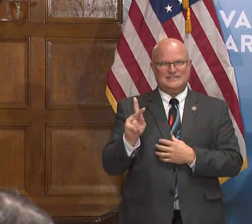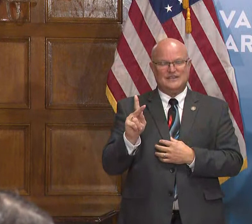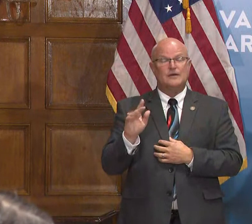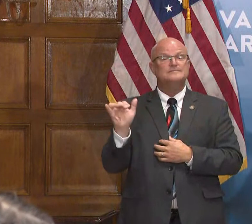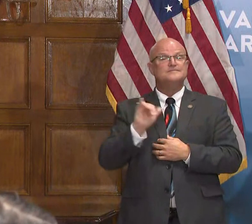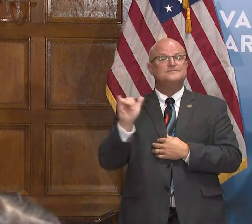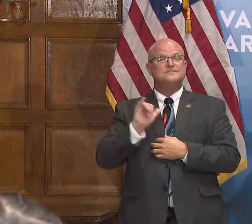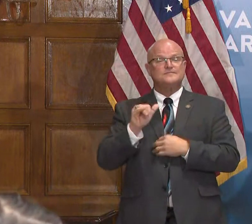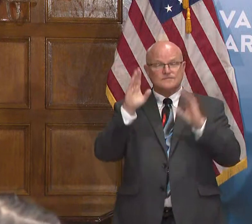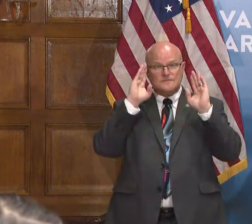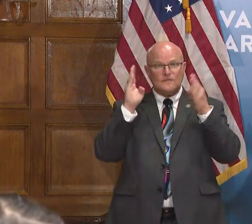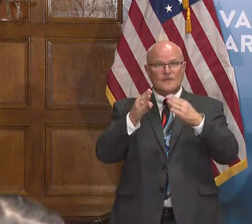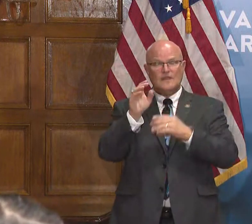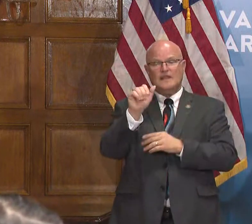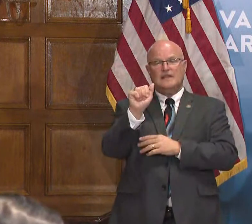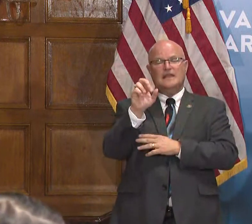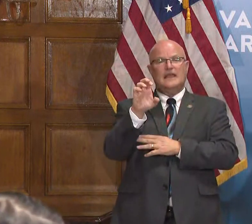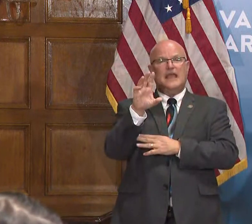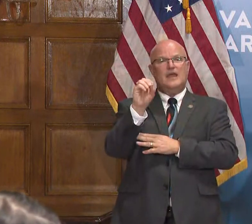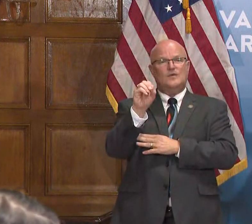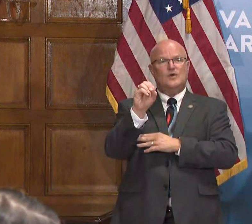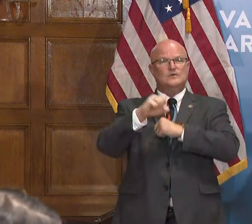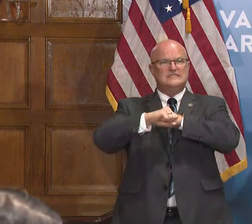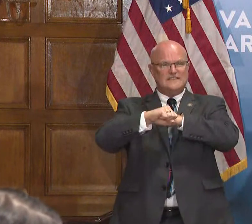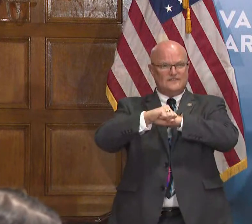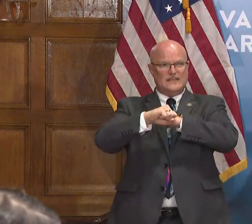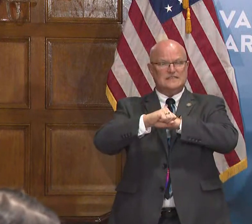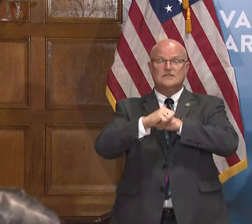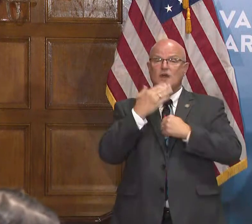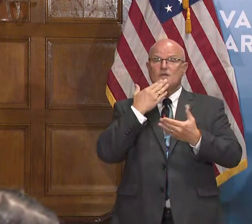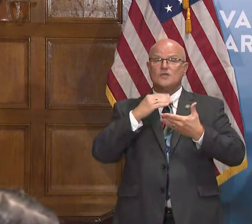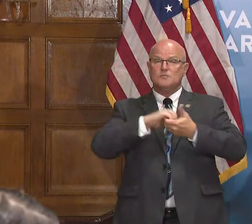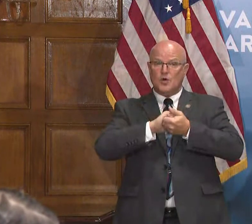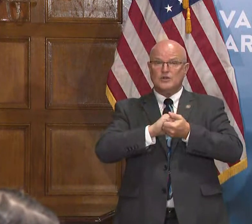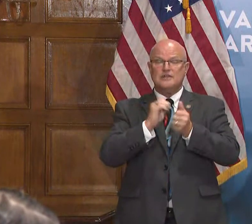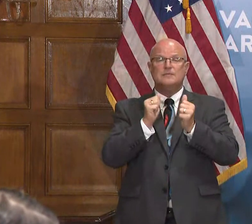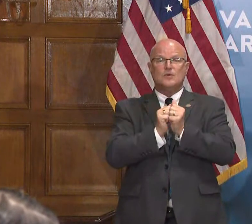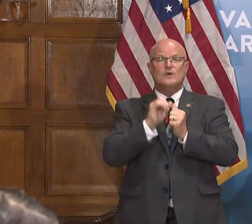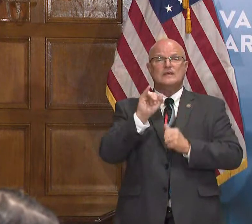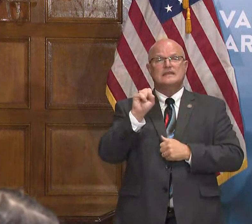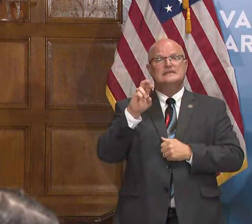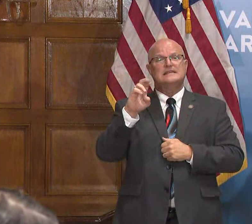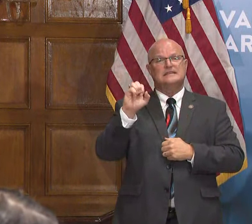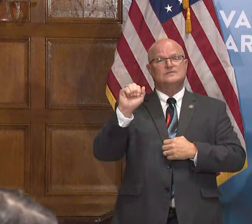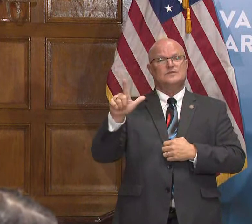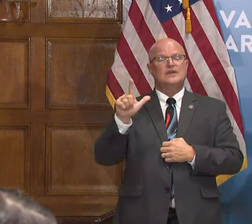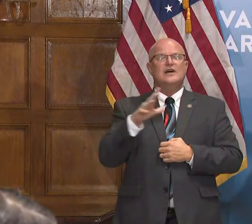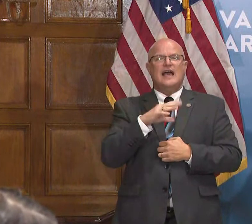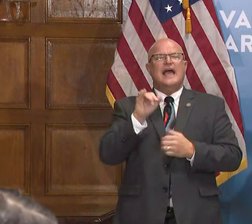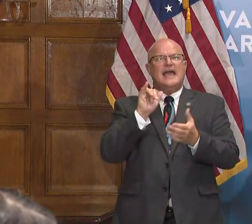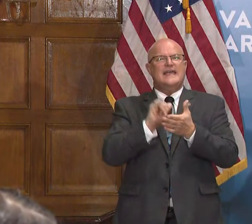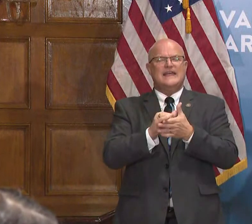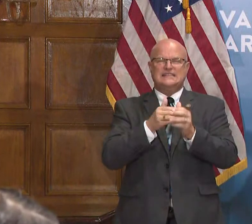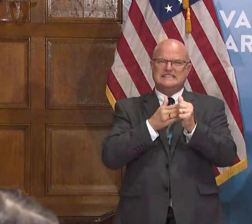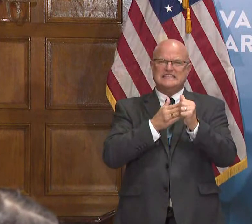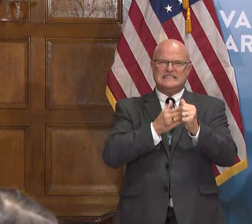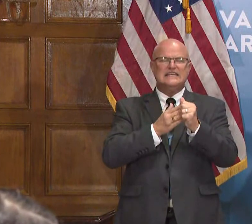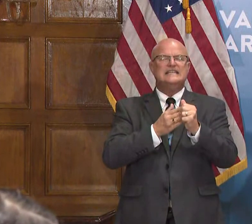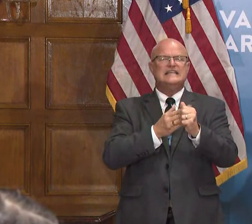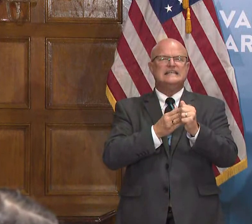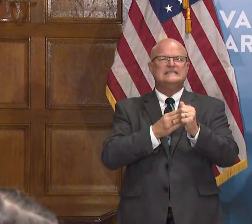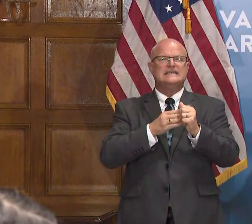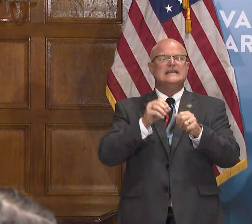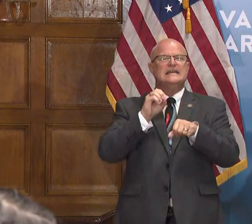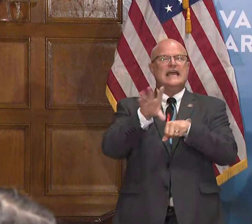be focused on the aero defense industry, which we have a good partnership with Israel, and aero defense is one of our leading exports